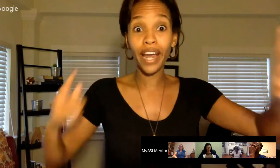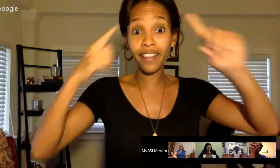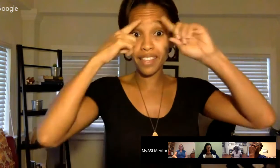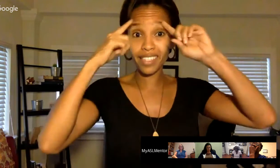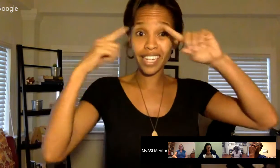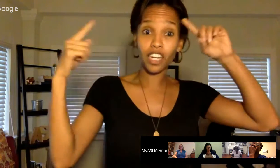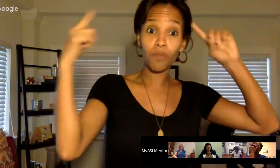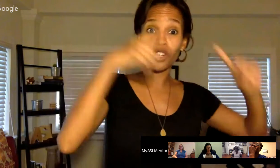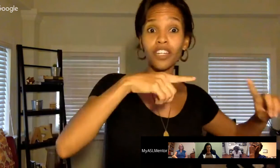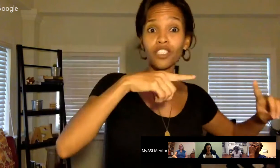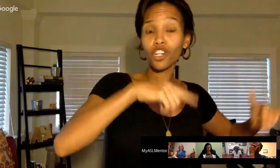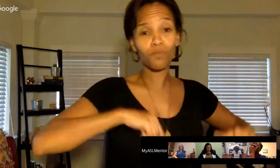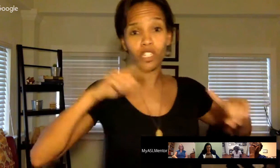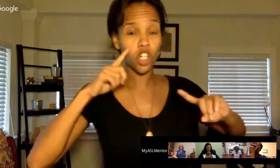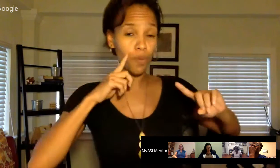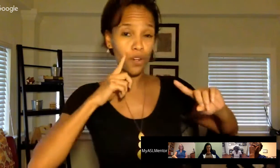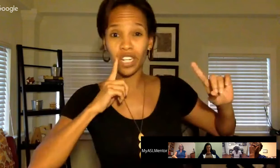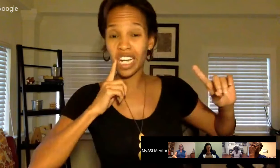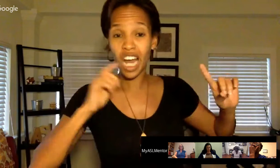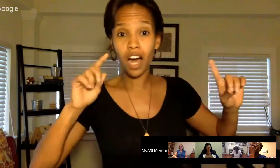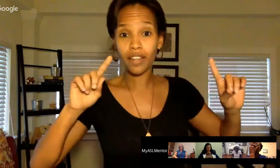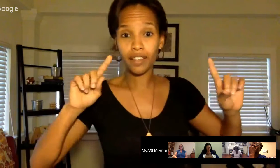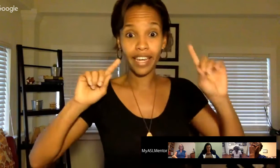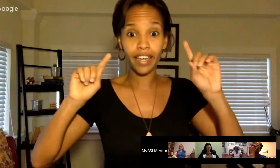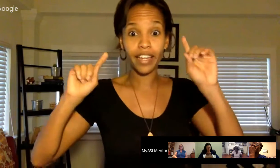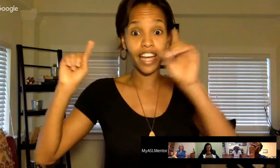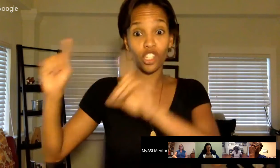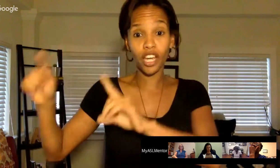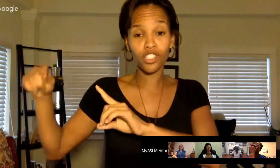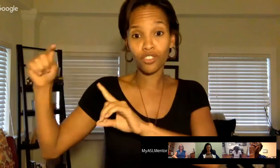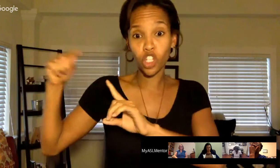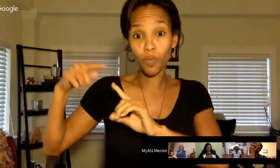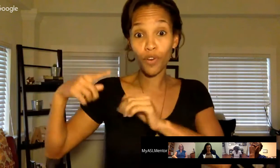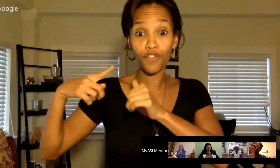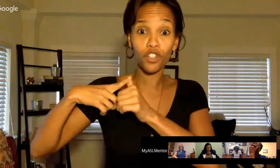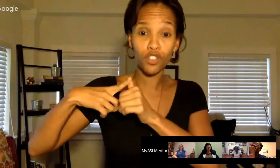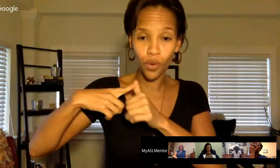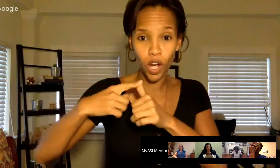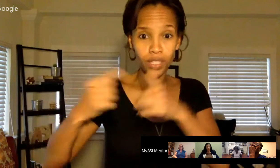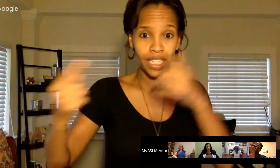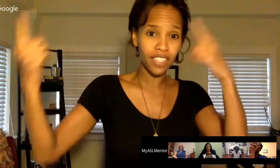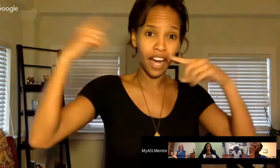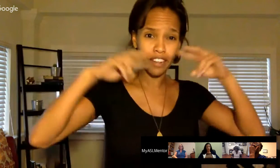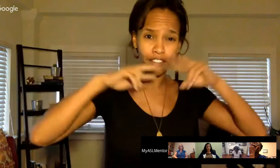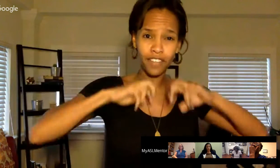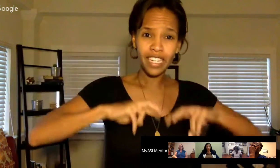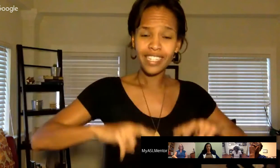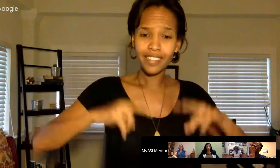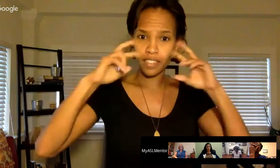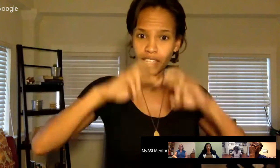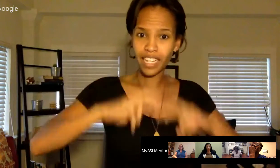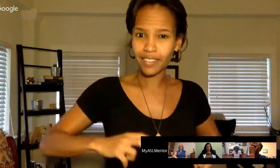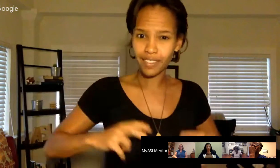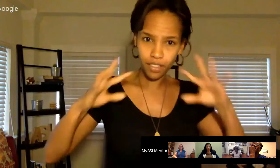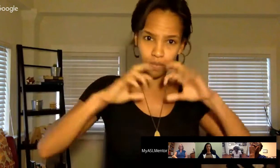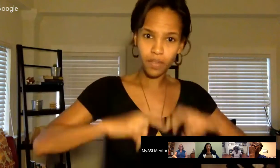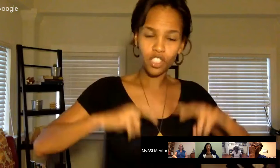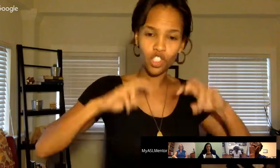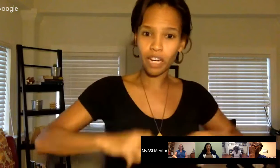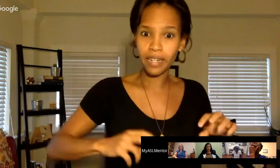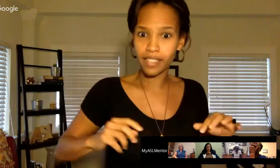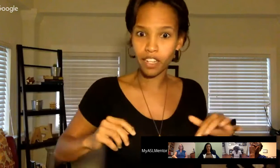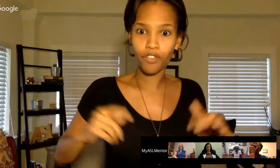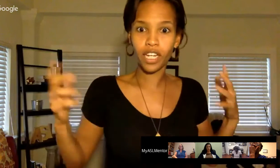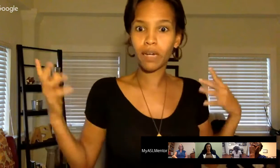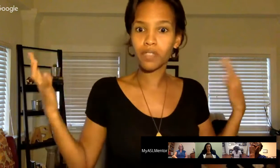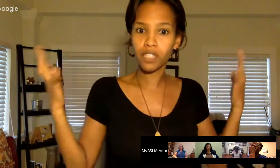My brain thinks like a community interpreter and not like an educational interpreter first, so I always have to kind of